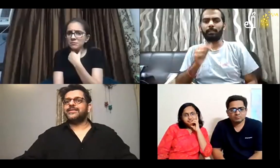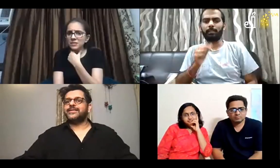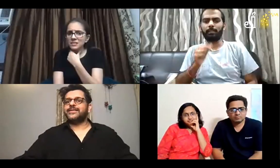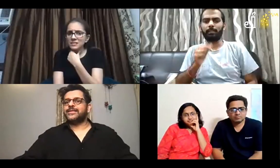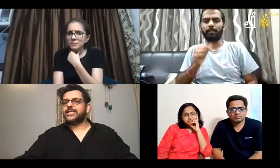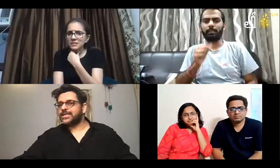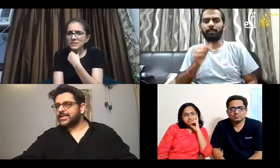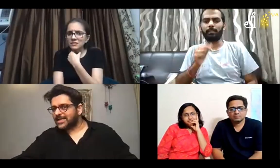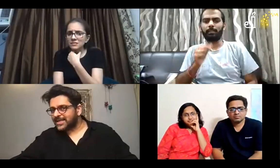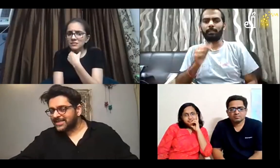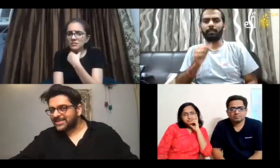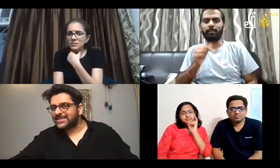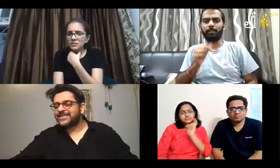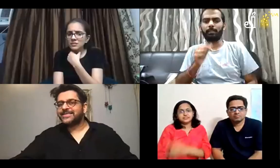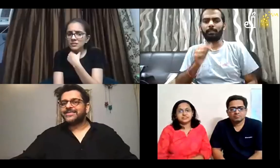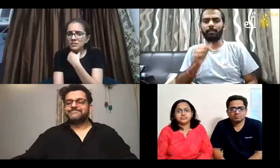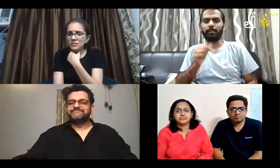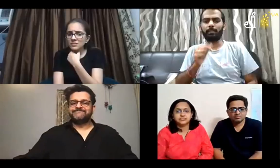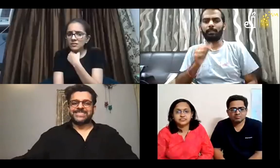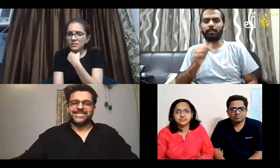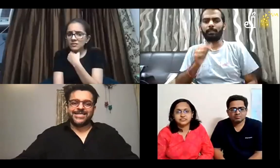inside they feel a little bit.